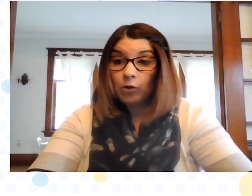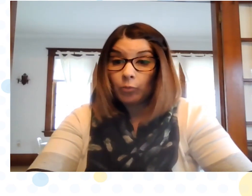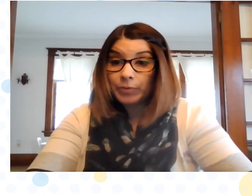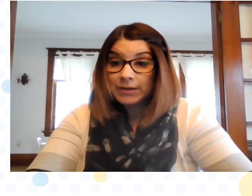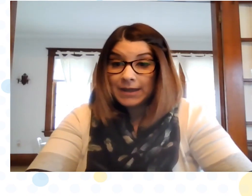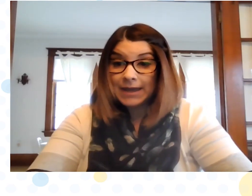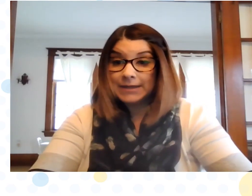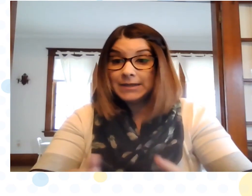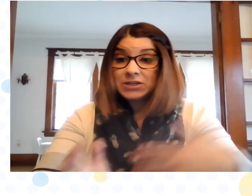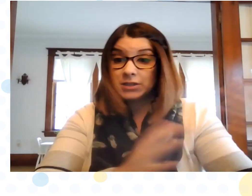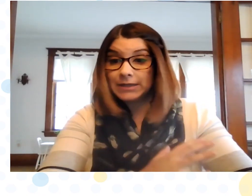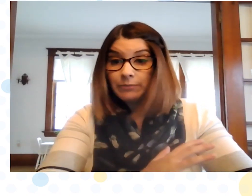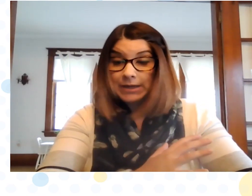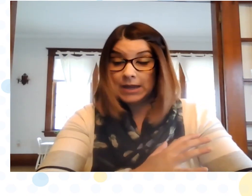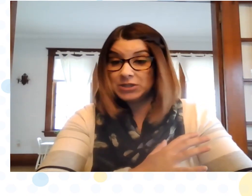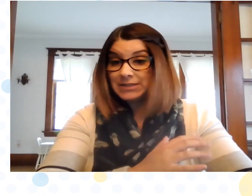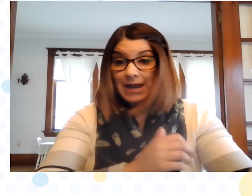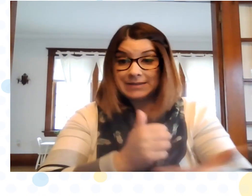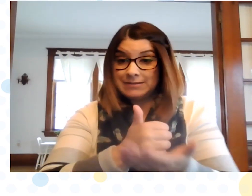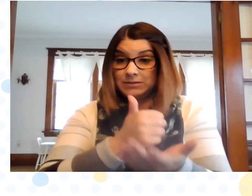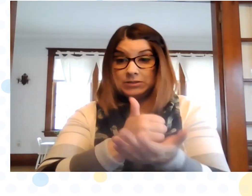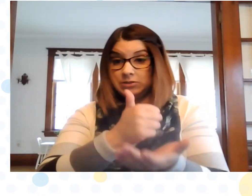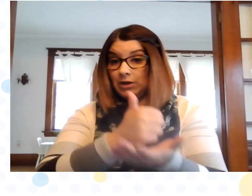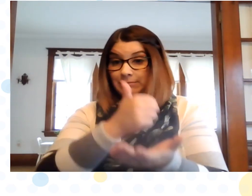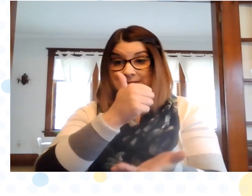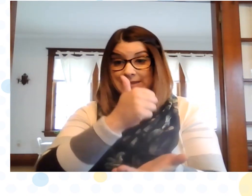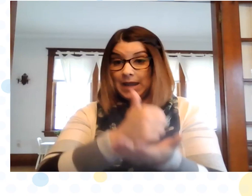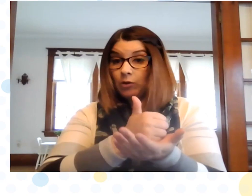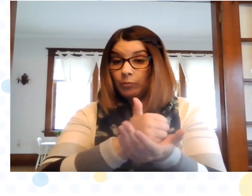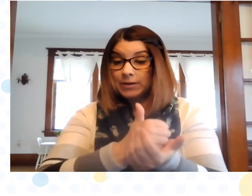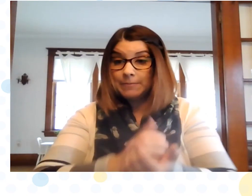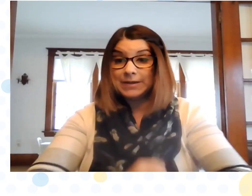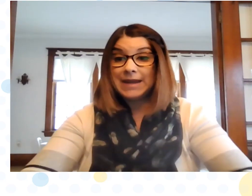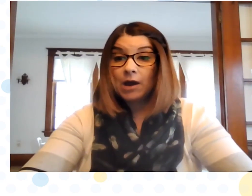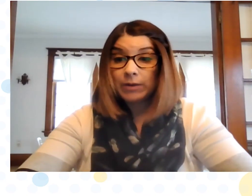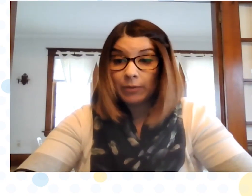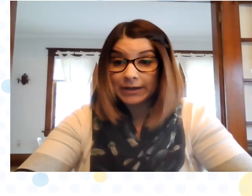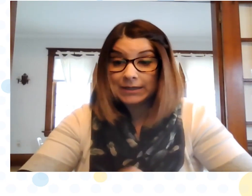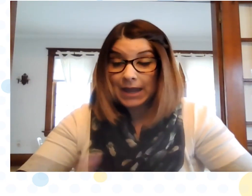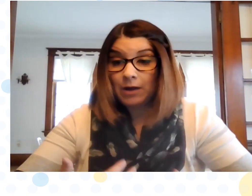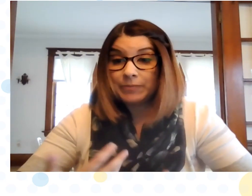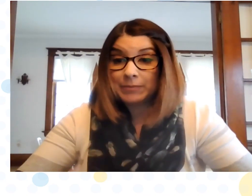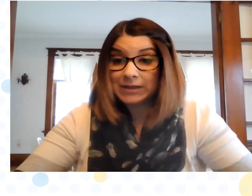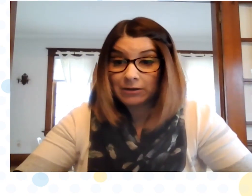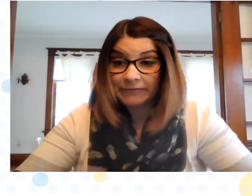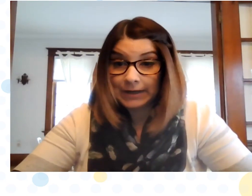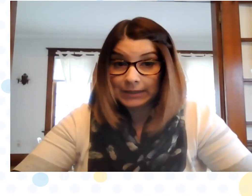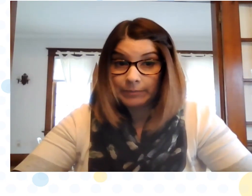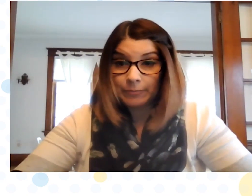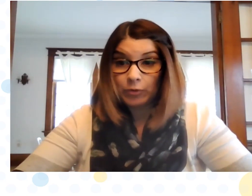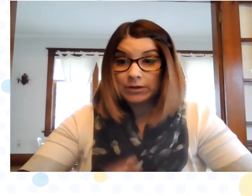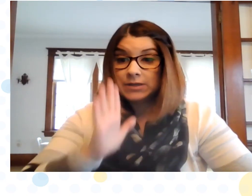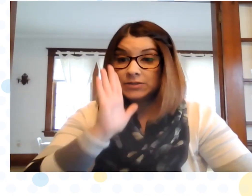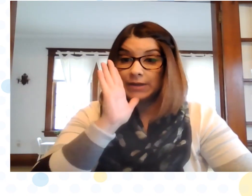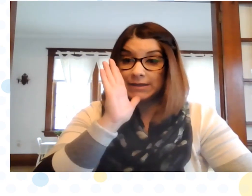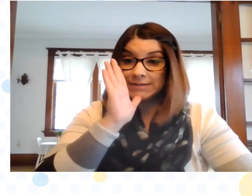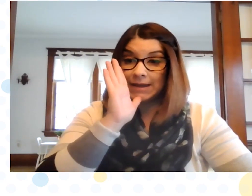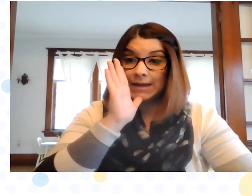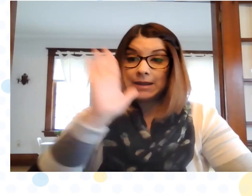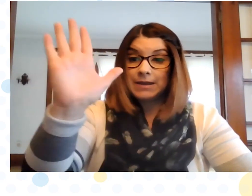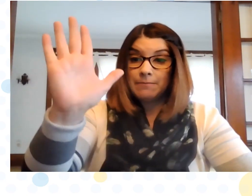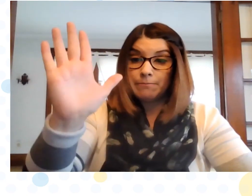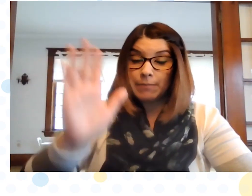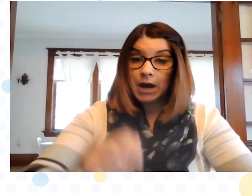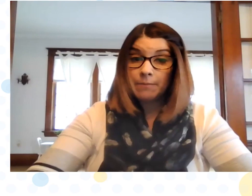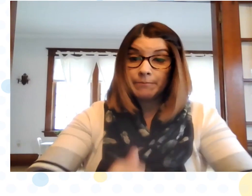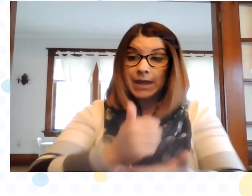Maybe they need help. And initially we just got them to say help, but now we want to help them clarify a little bit more. So they